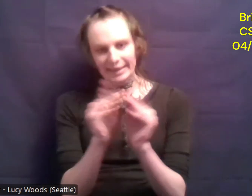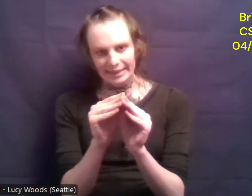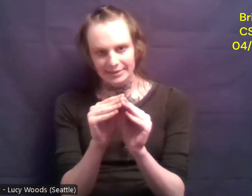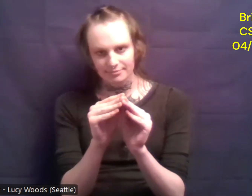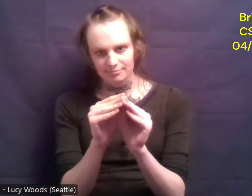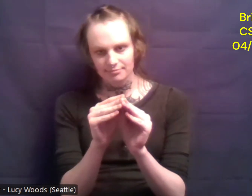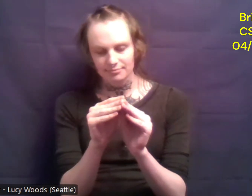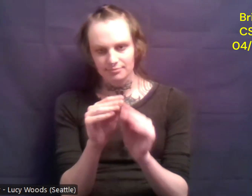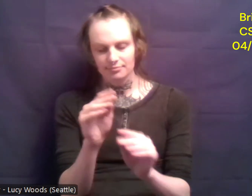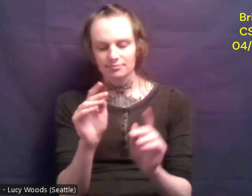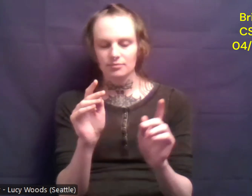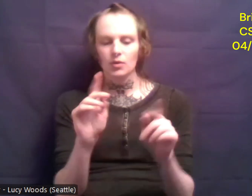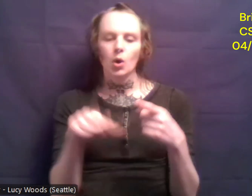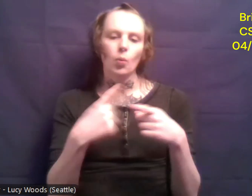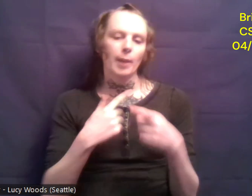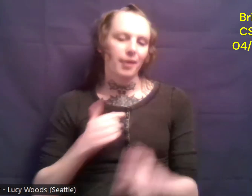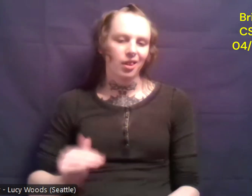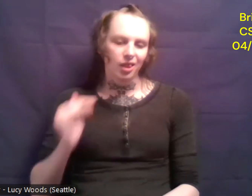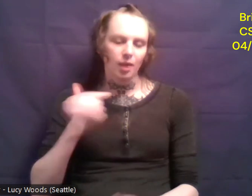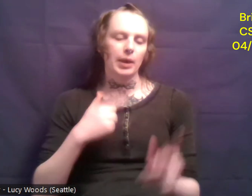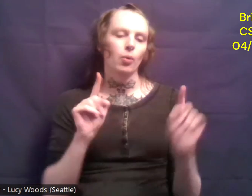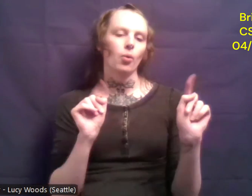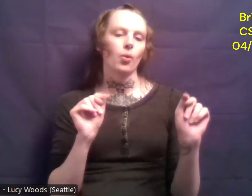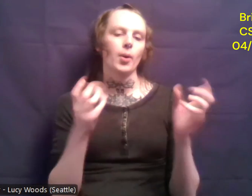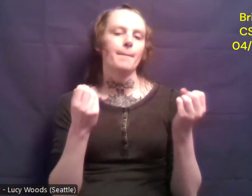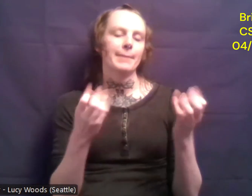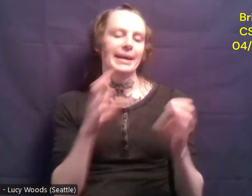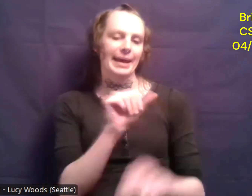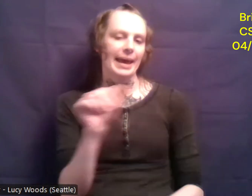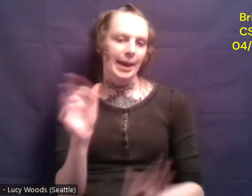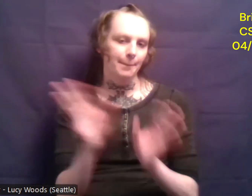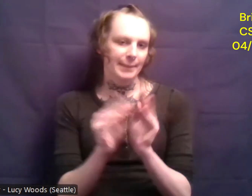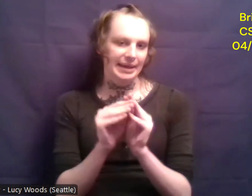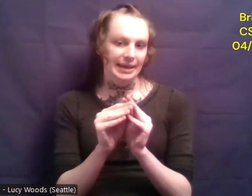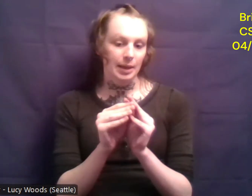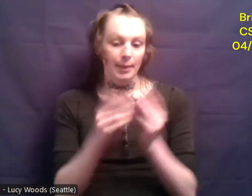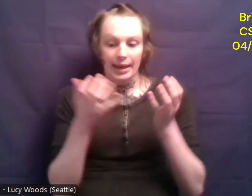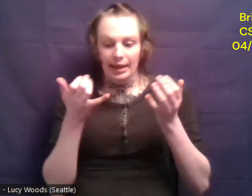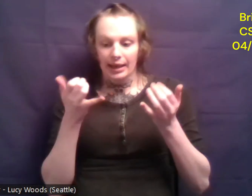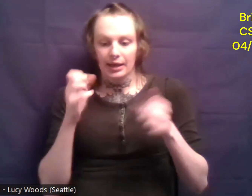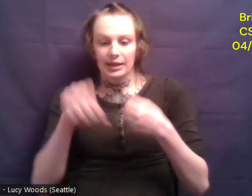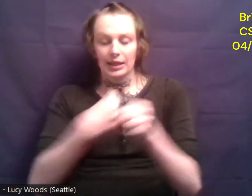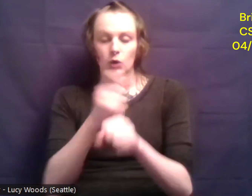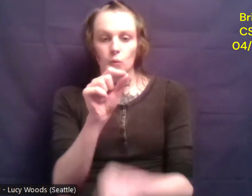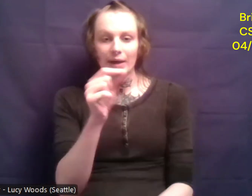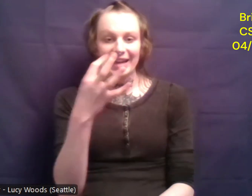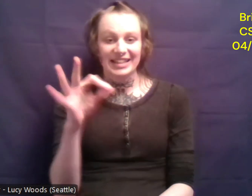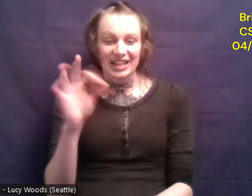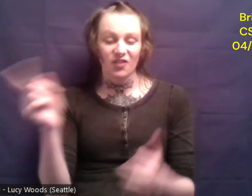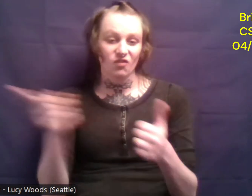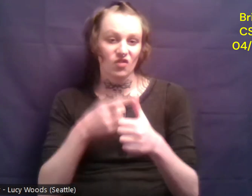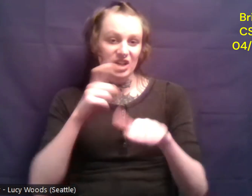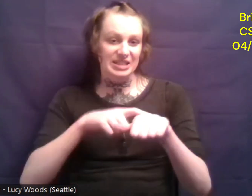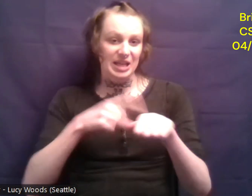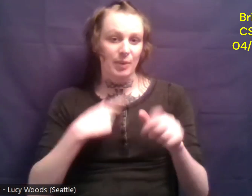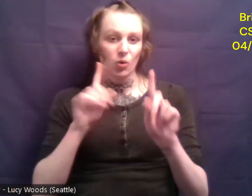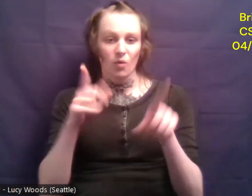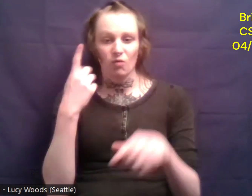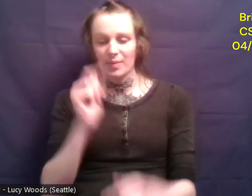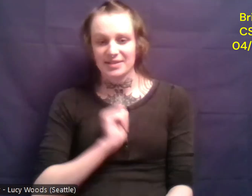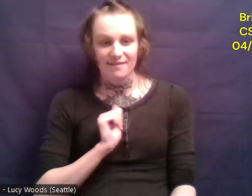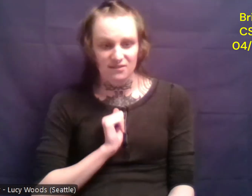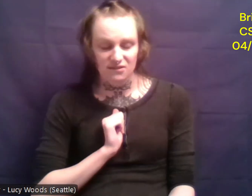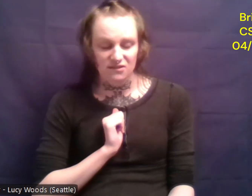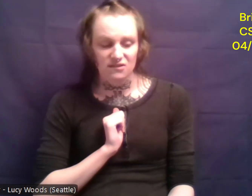of meetings when I was little, but it was the first time I was there for myself. Um, and they didn't, obviously nobody pressured